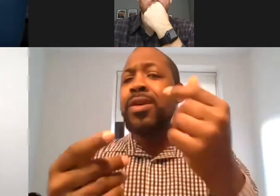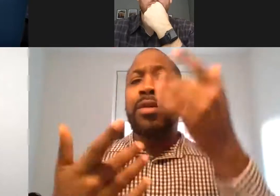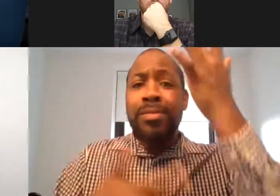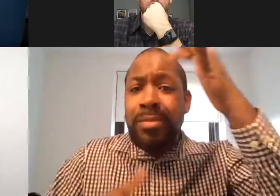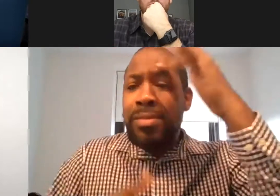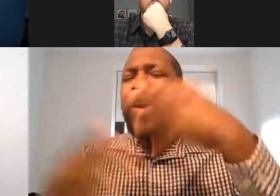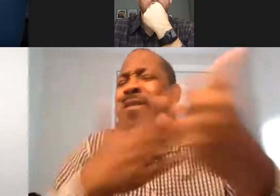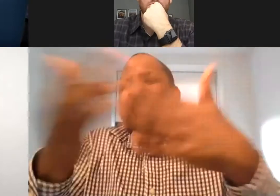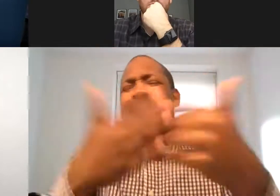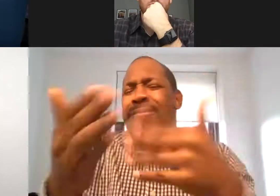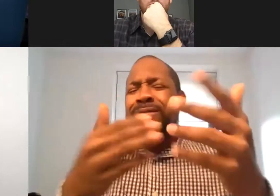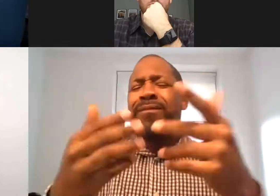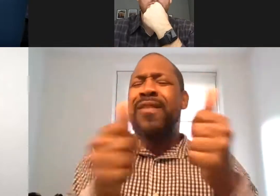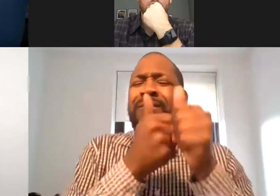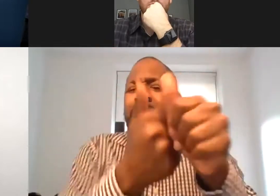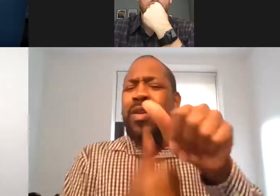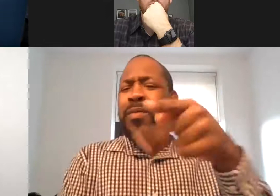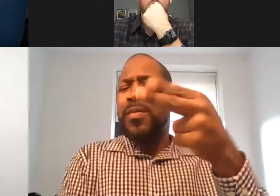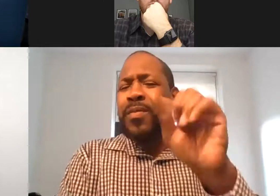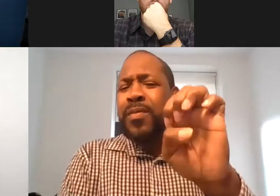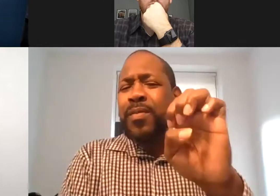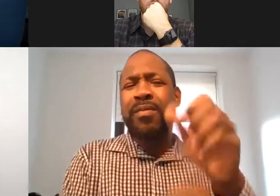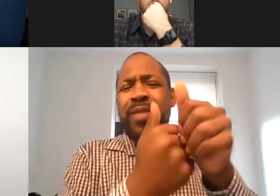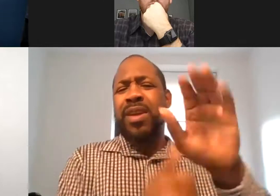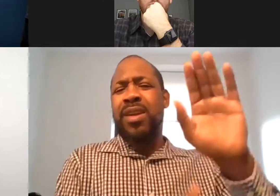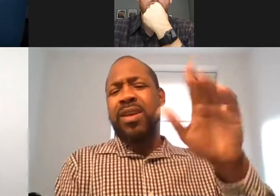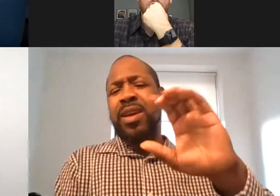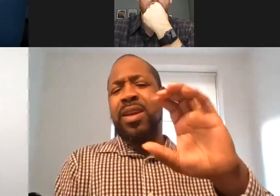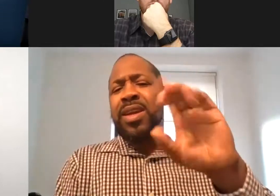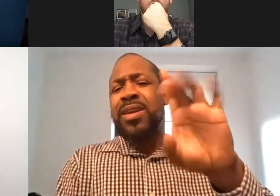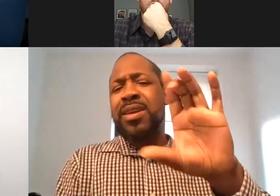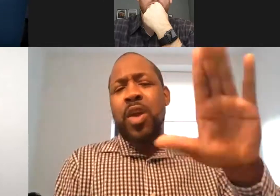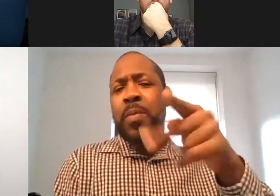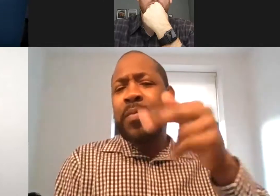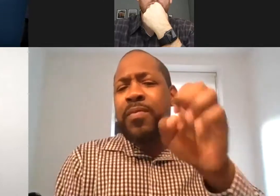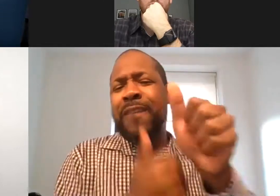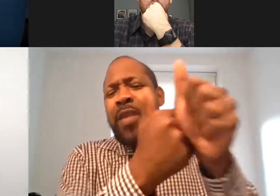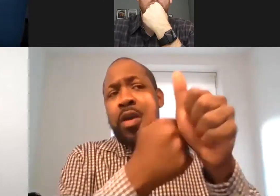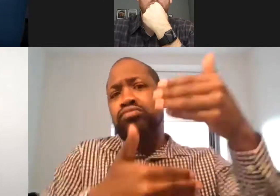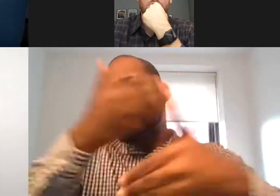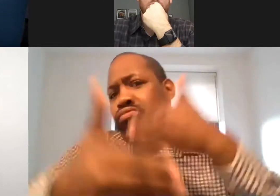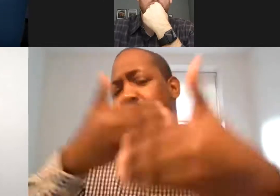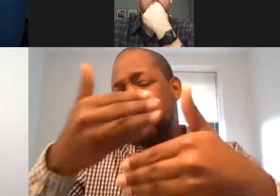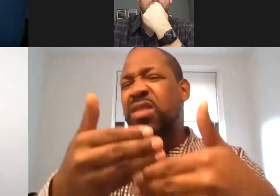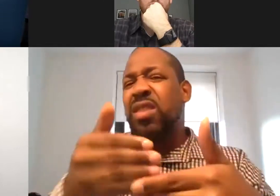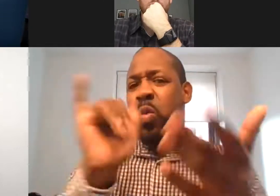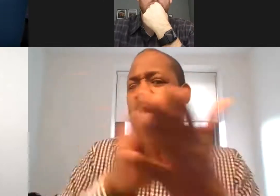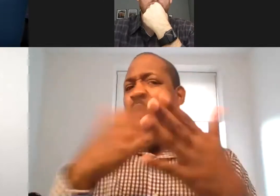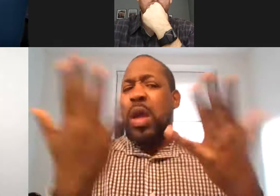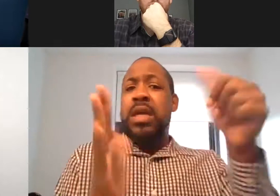citizens, people with other intellectual disabilities, everybody that's using, sign language or hard of hearing that rely on interpreters